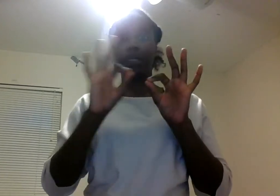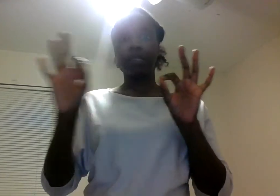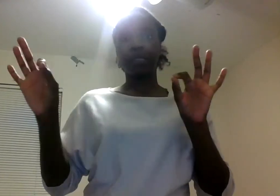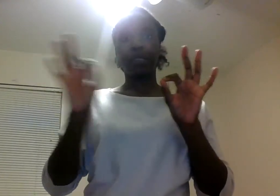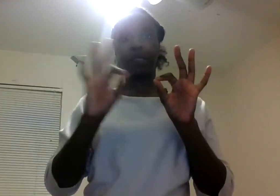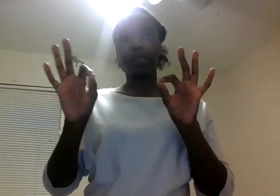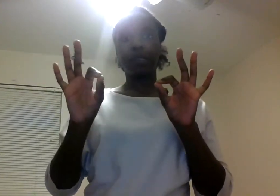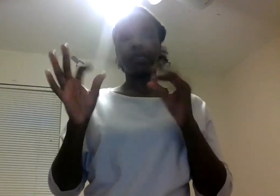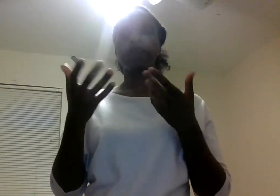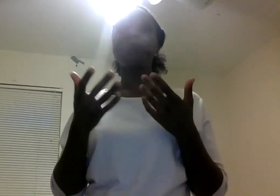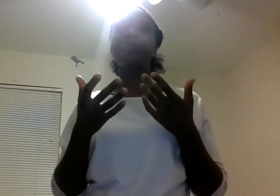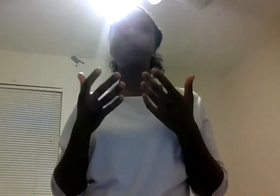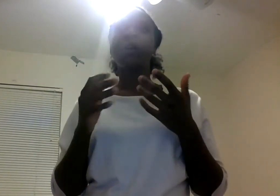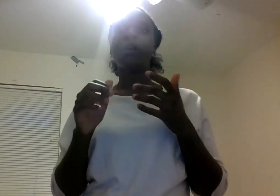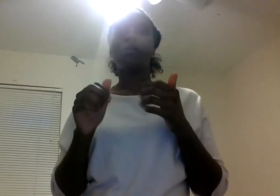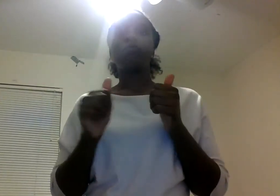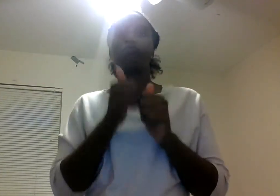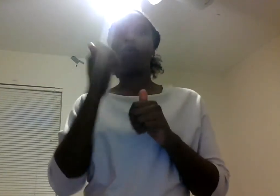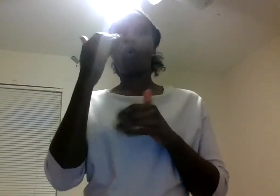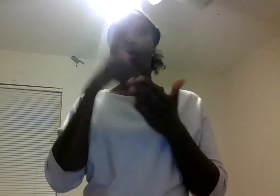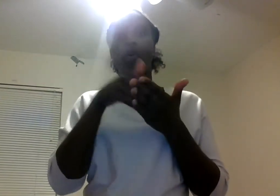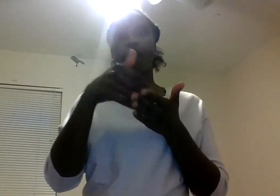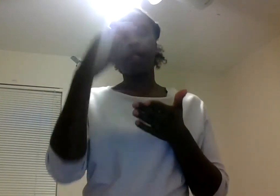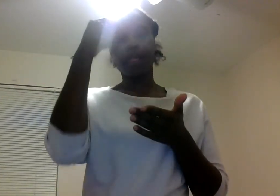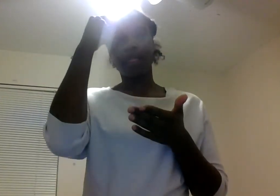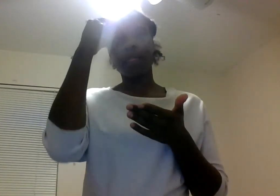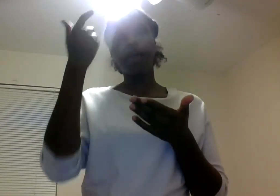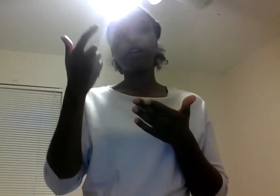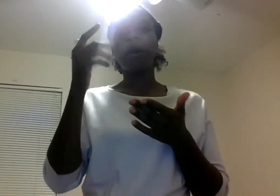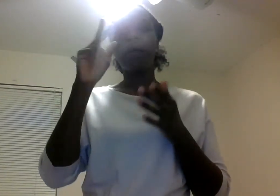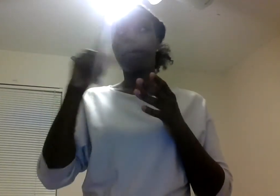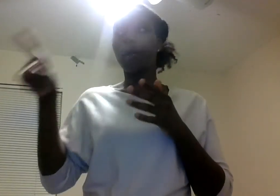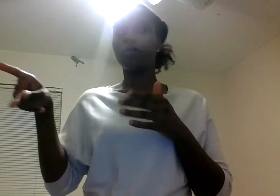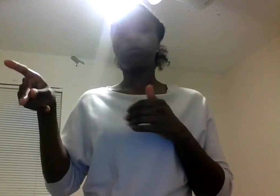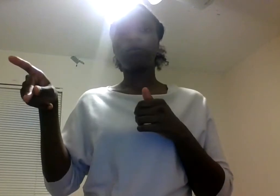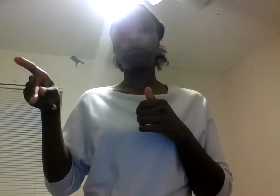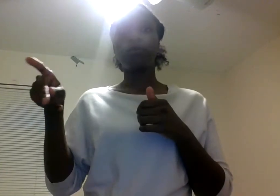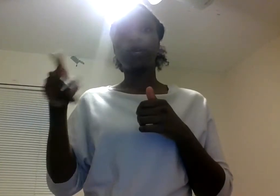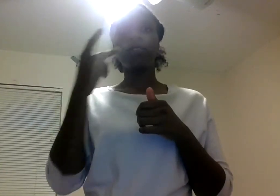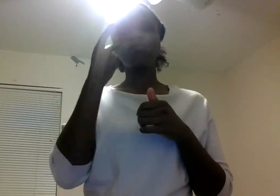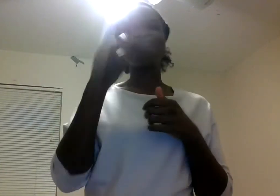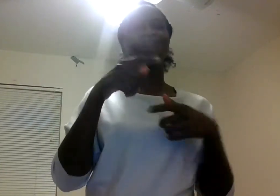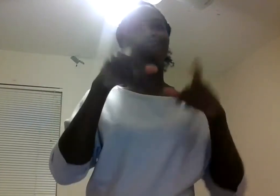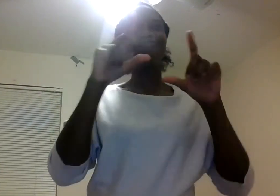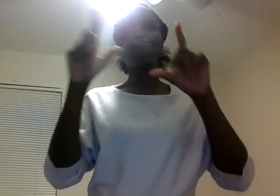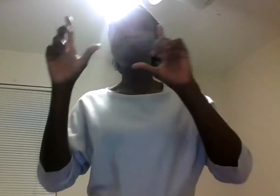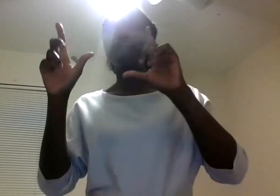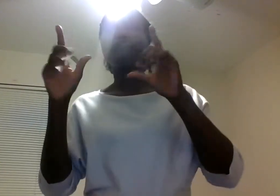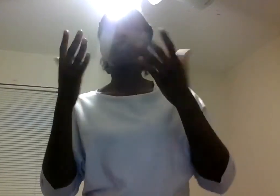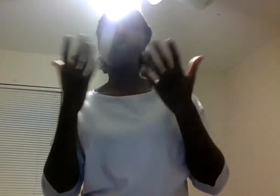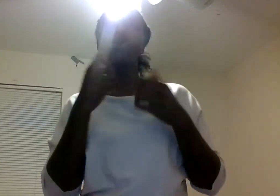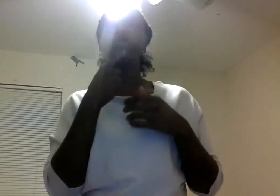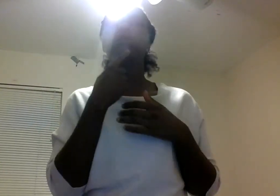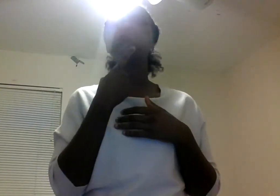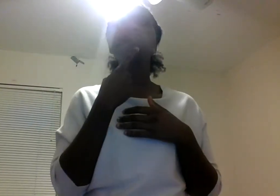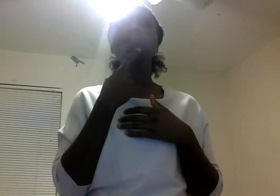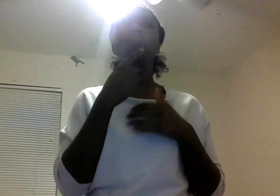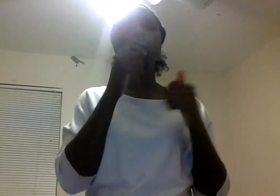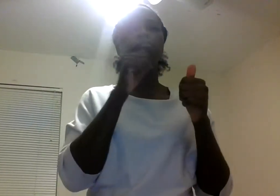PowerPoint. So you make your slides. You look at your slides and you think about what will I say showing each slide. But my